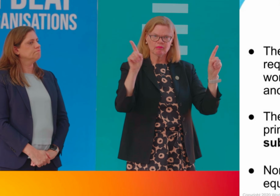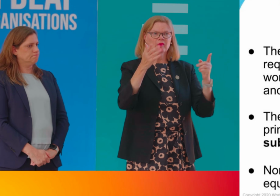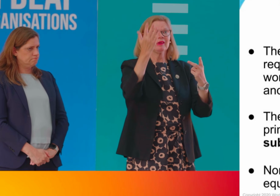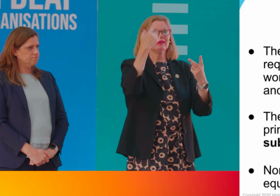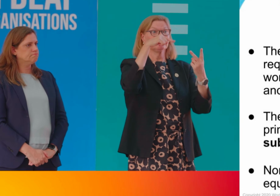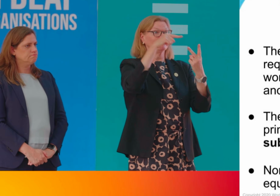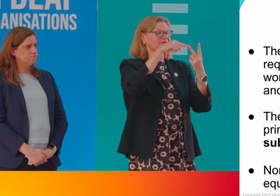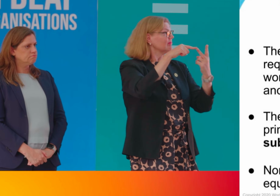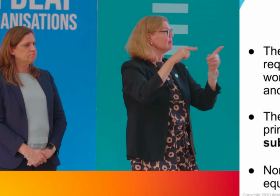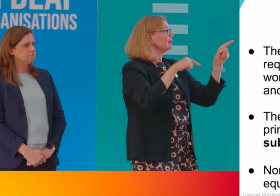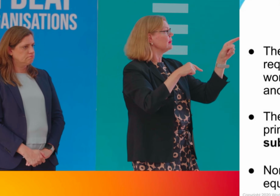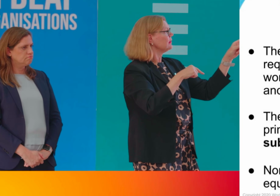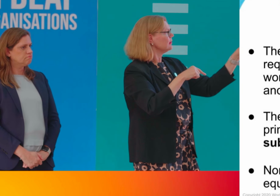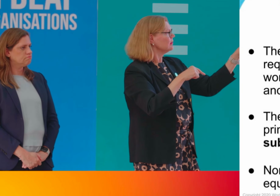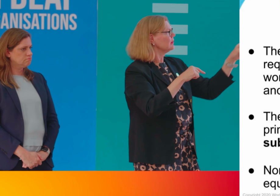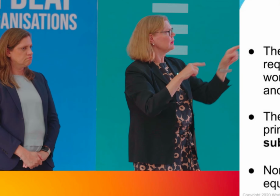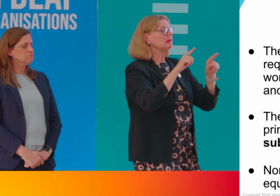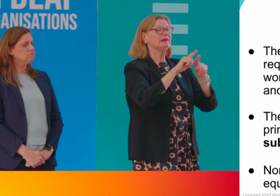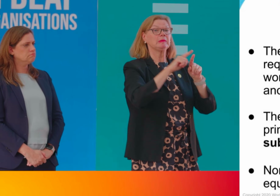non-discrimination.